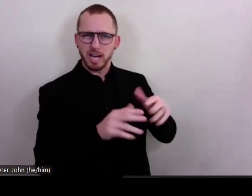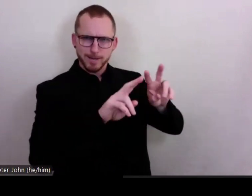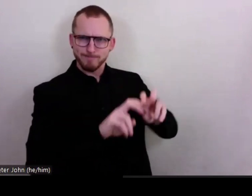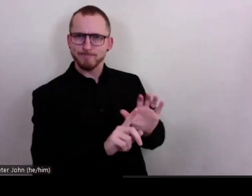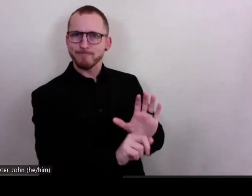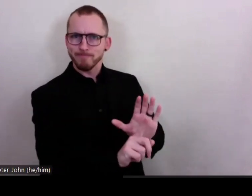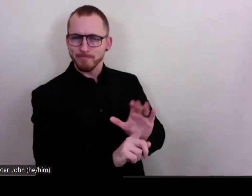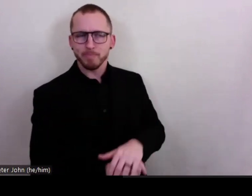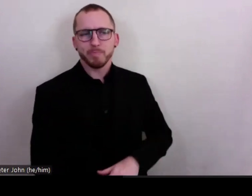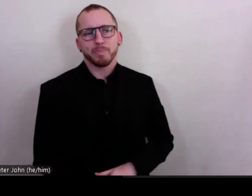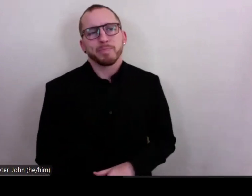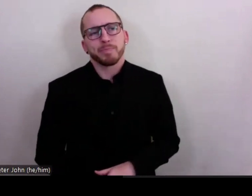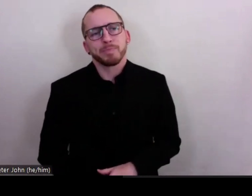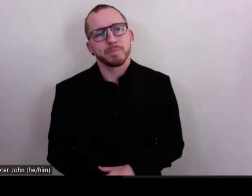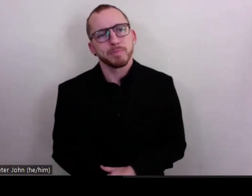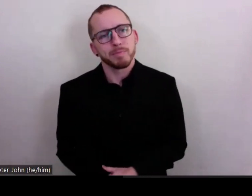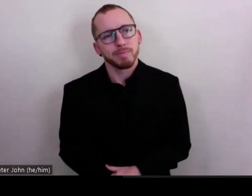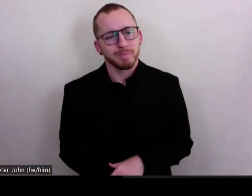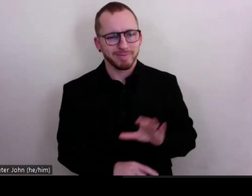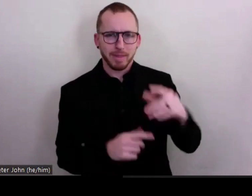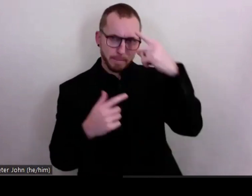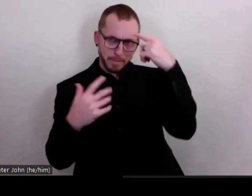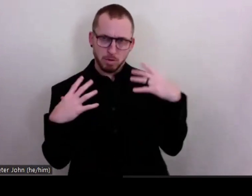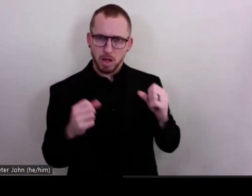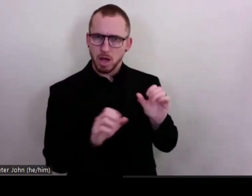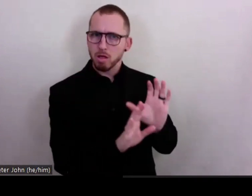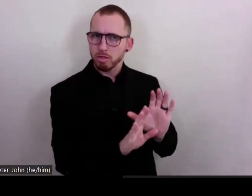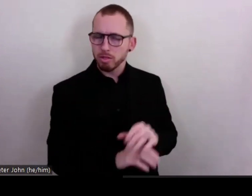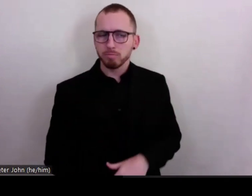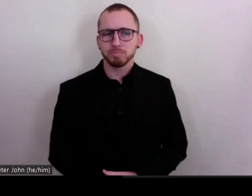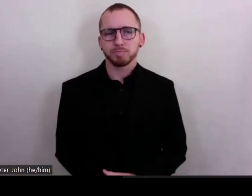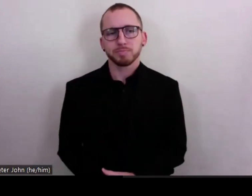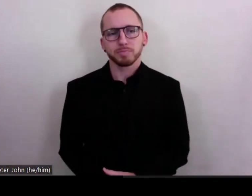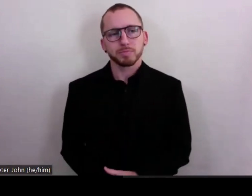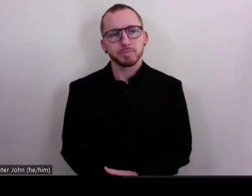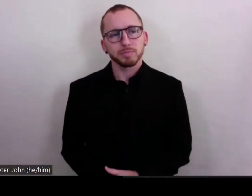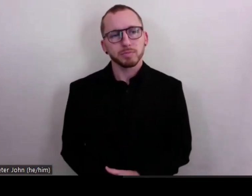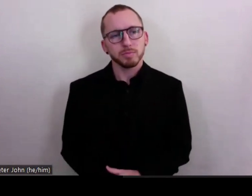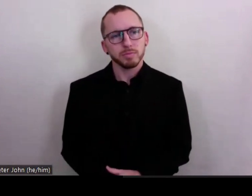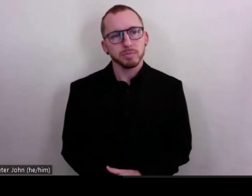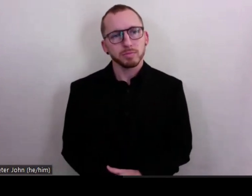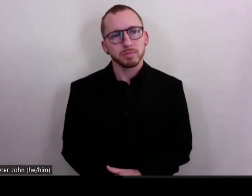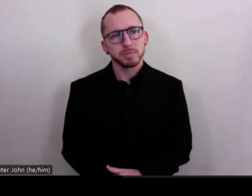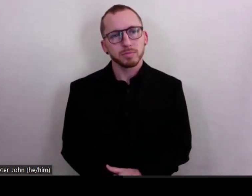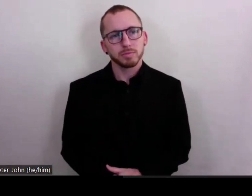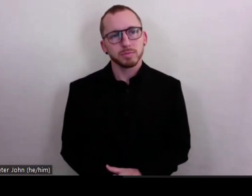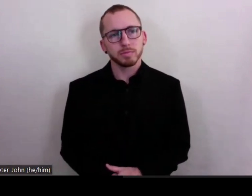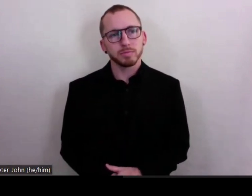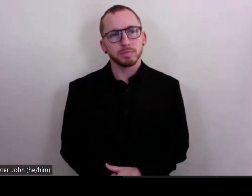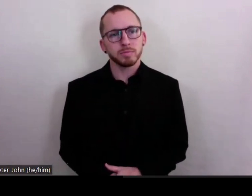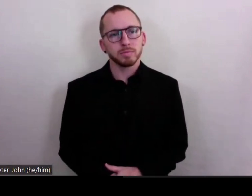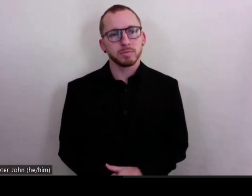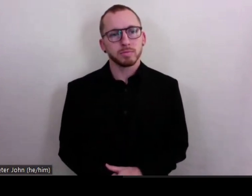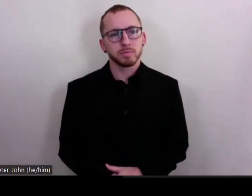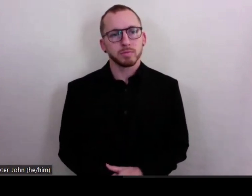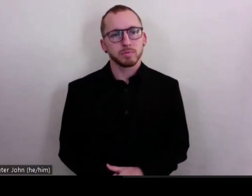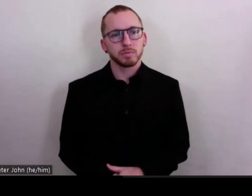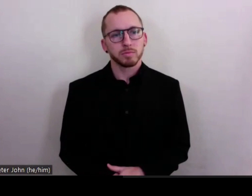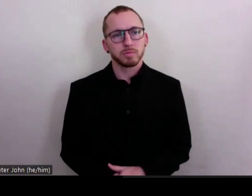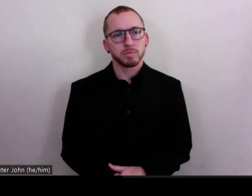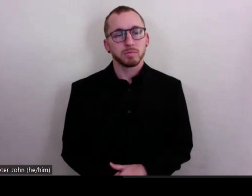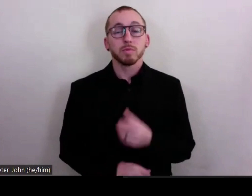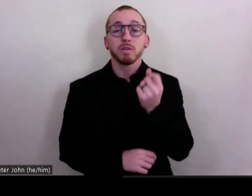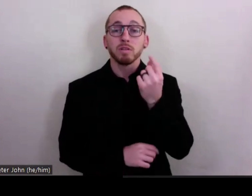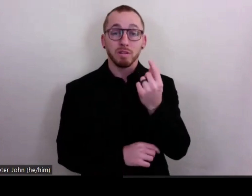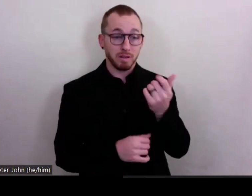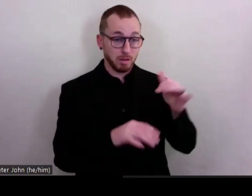time that I butcher that acronym. So I apologize in advance, compared to all youth.